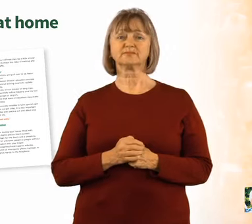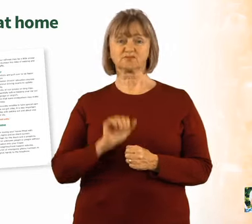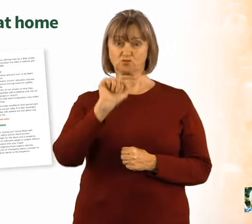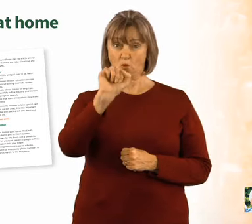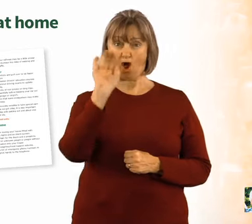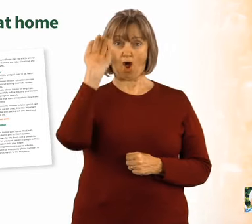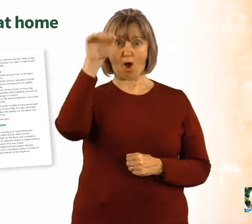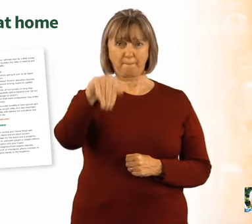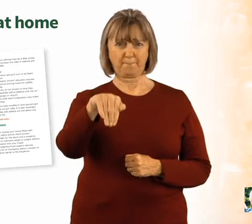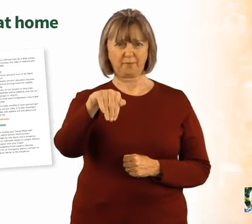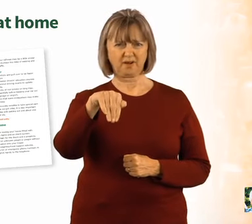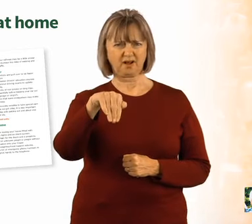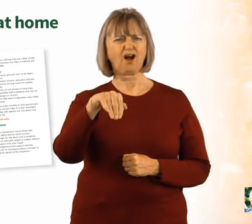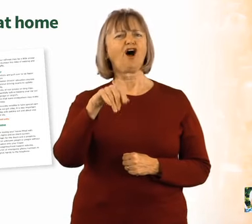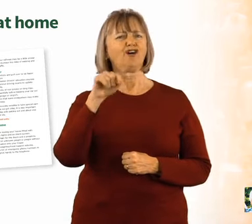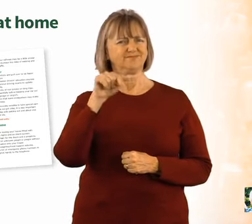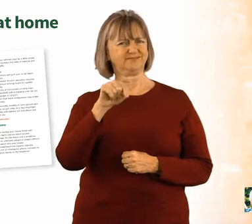Safety at home.